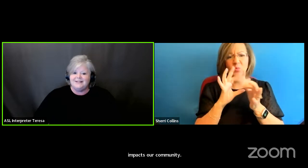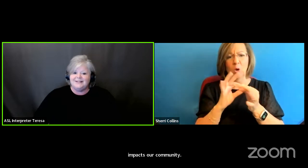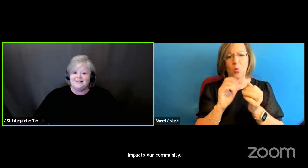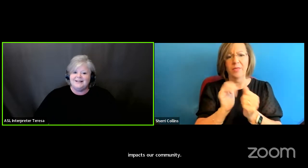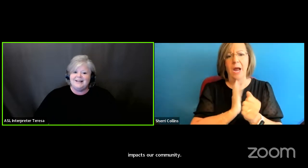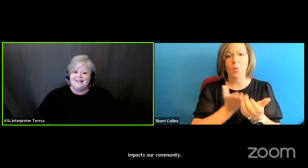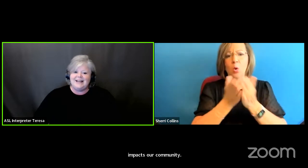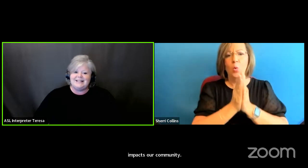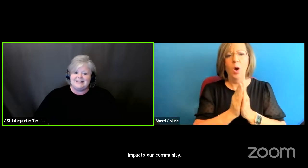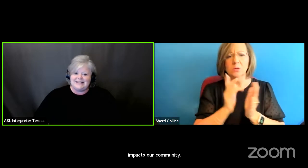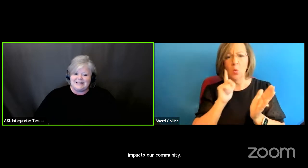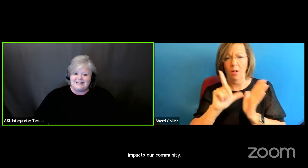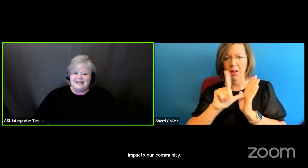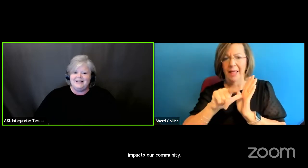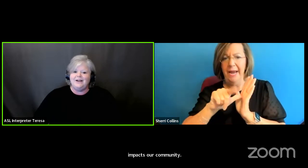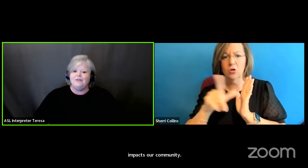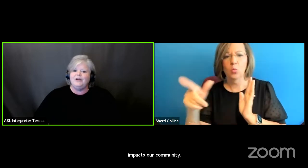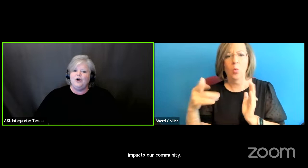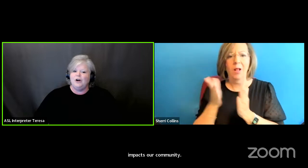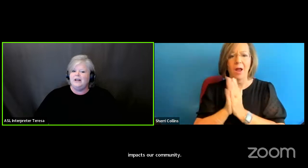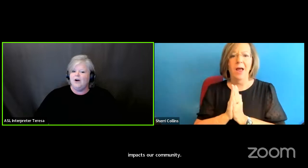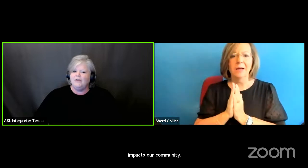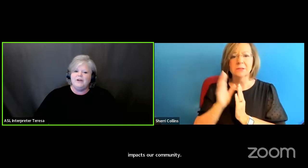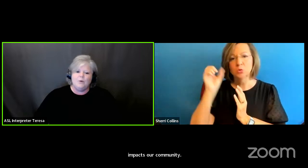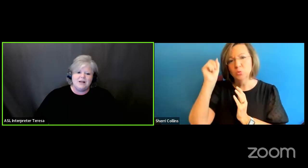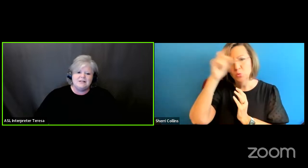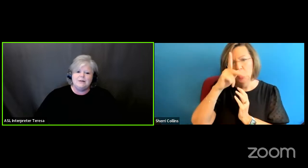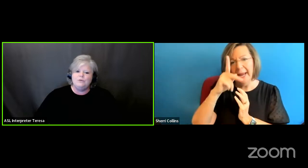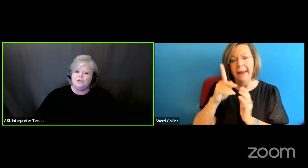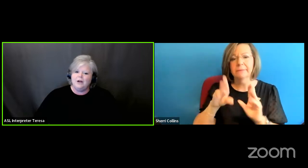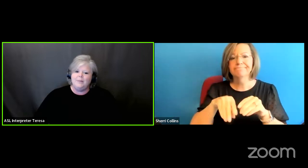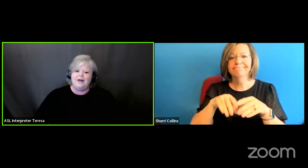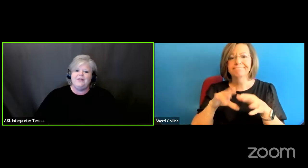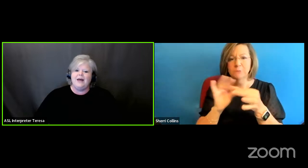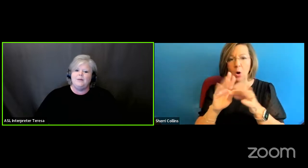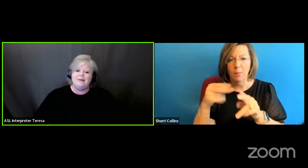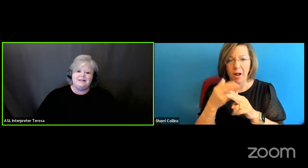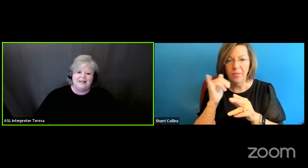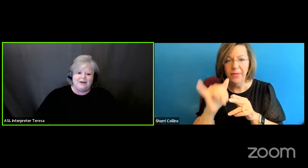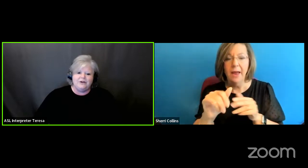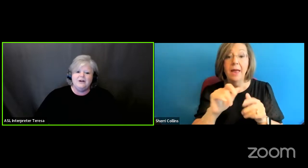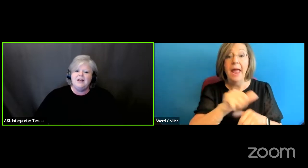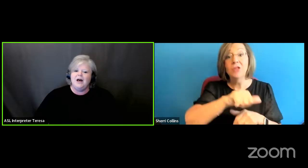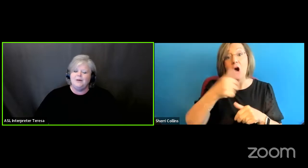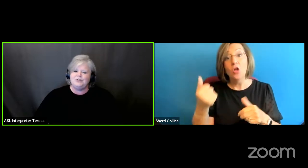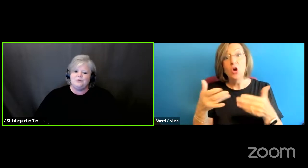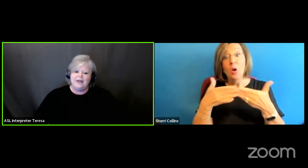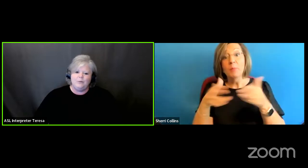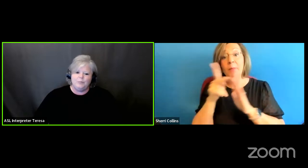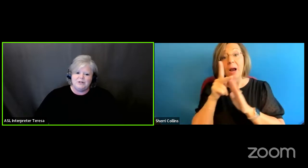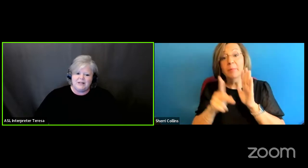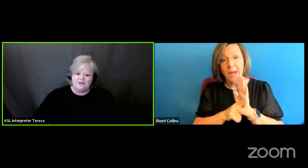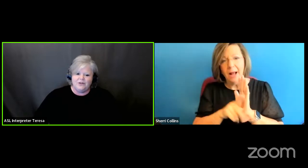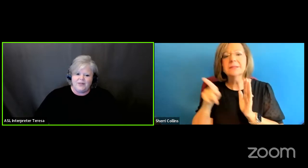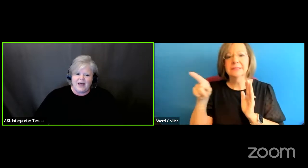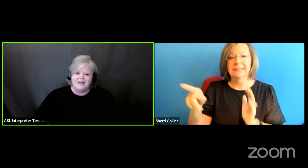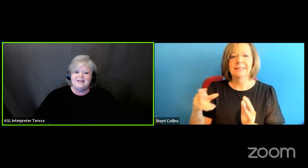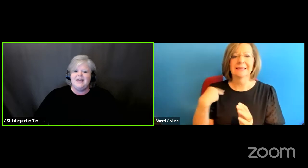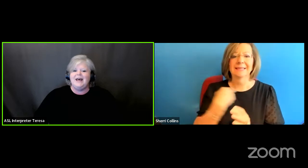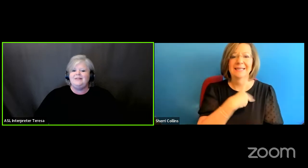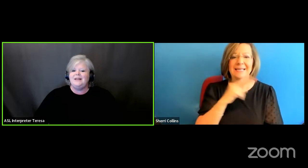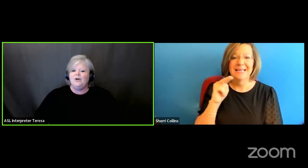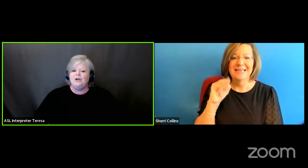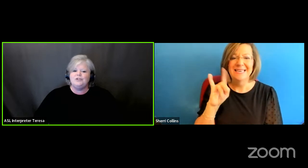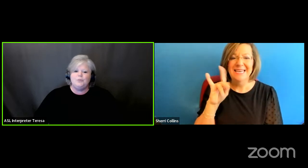budget that is listed regarding our request, and we'll talk about that a bit later. Suke will present on